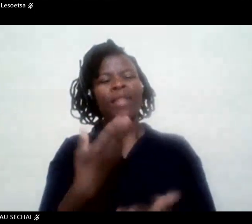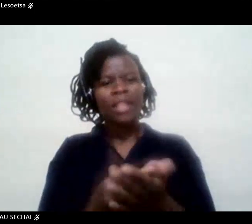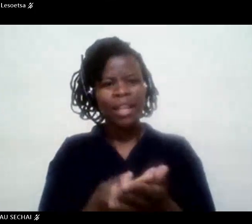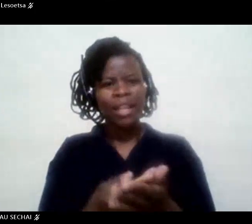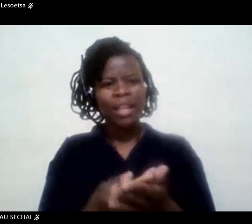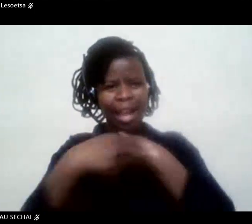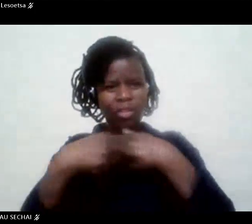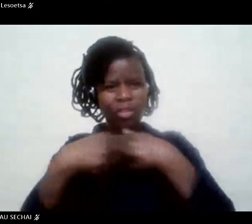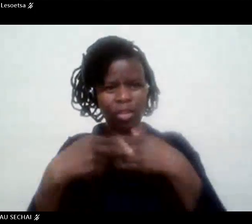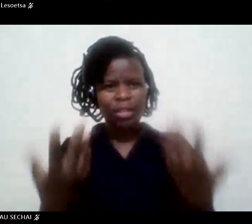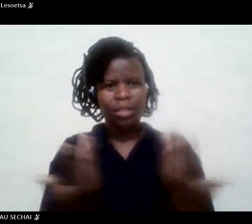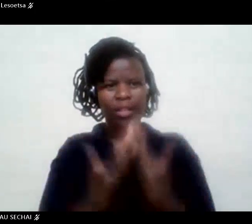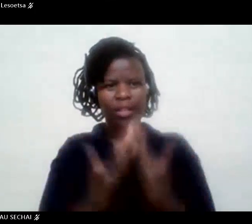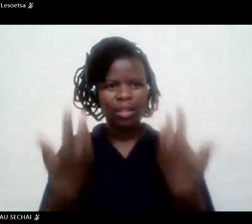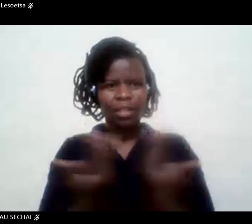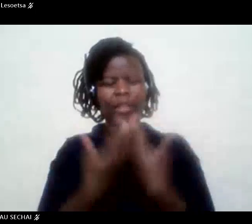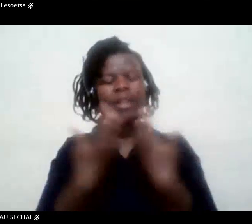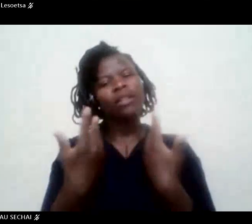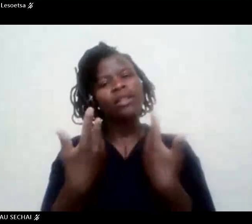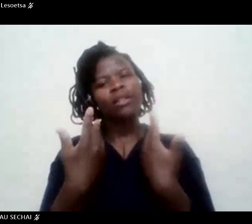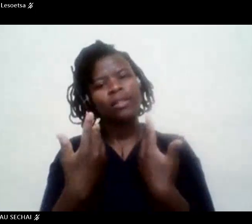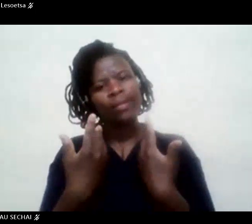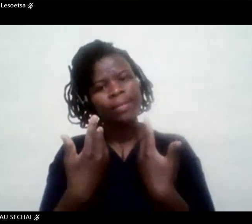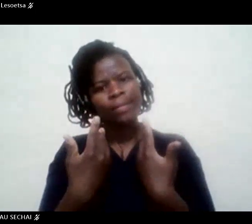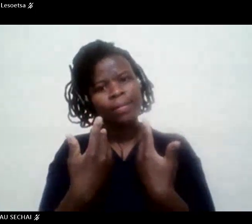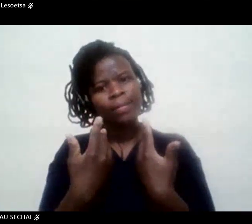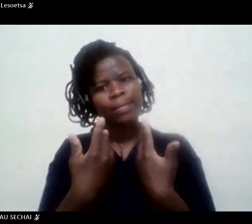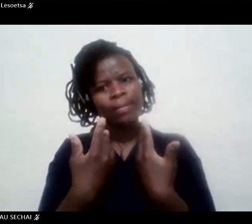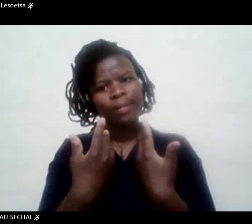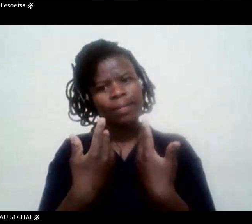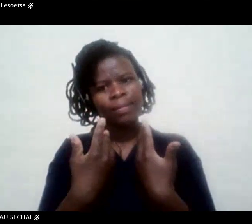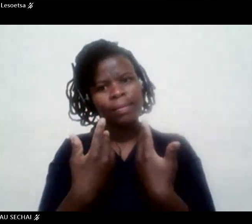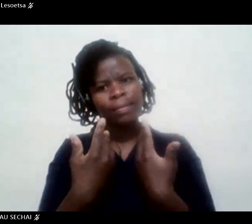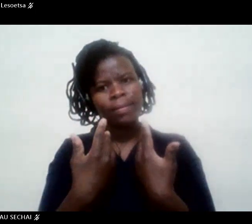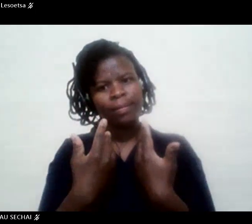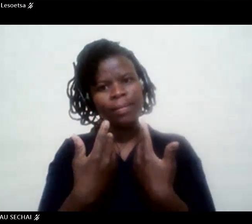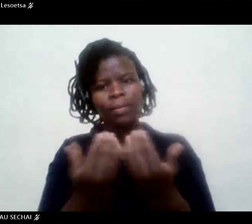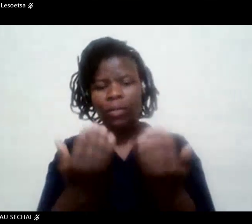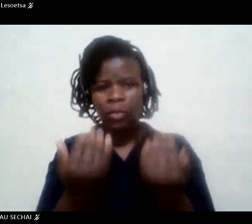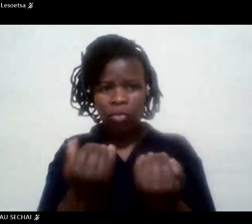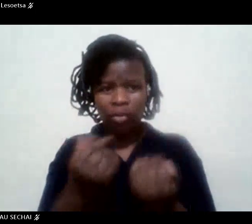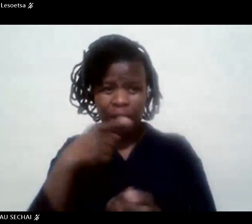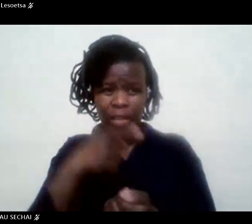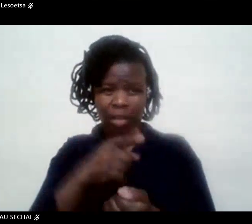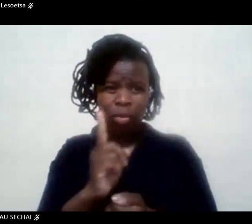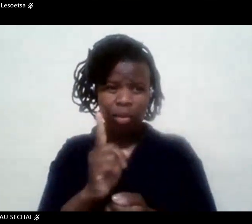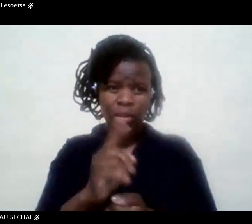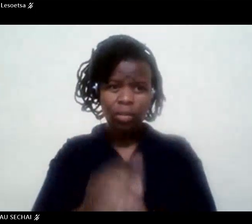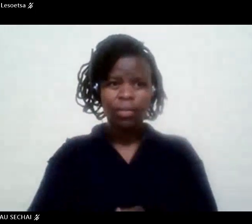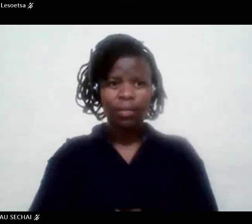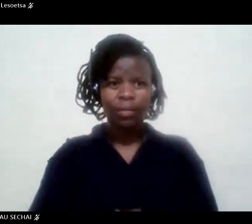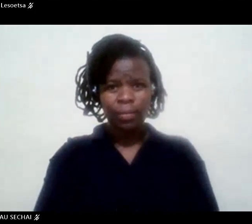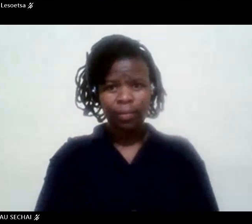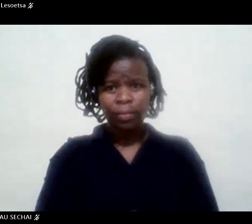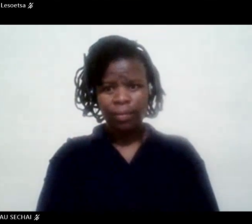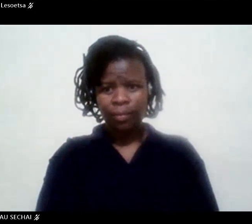Is this a single layer, multiple layers? What are the layers?